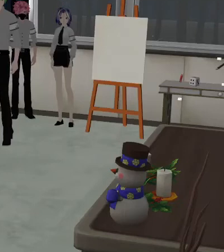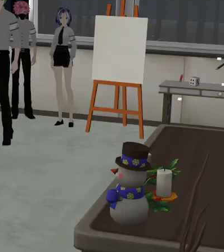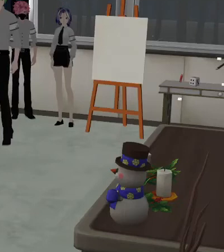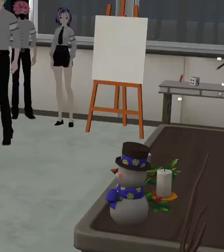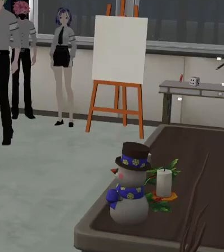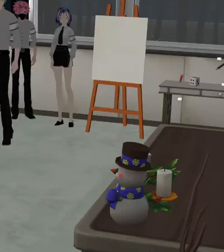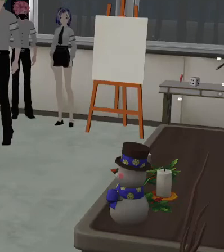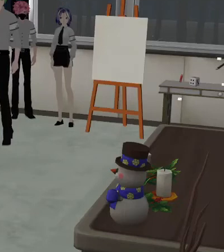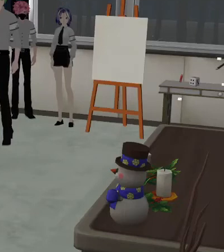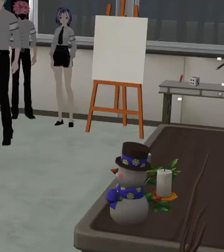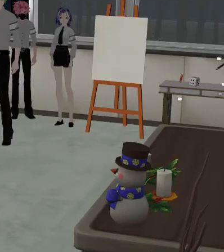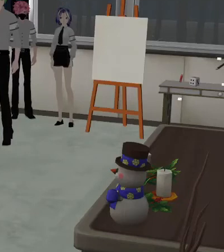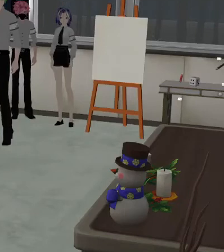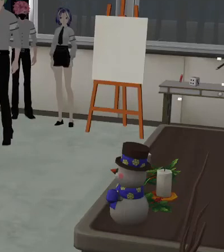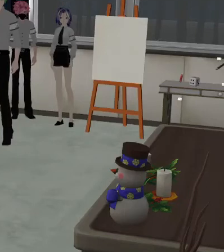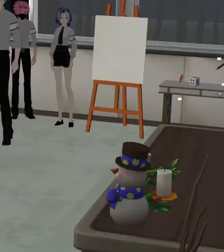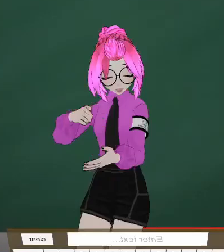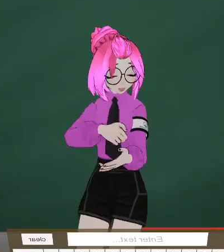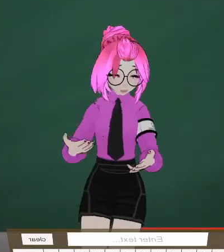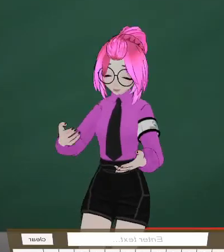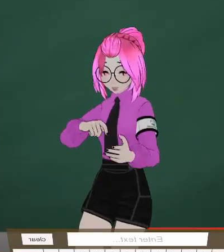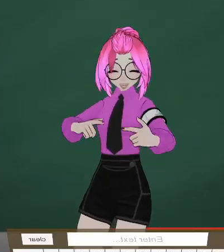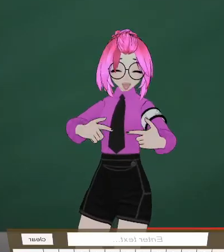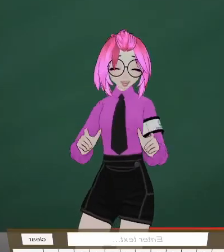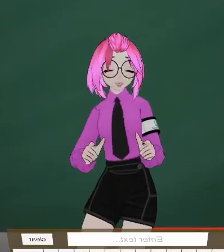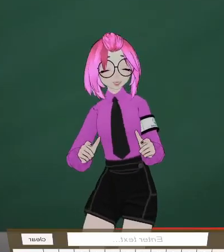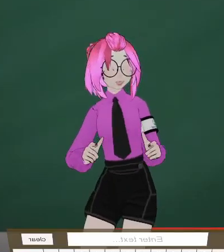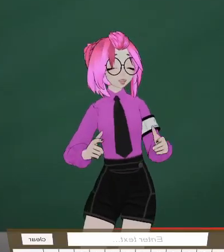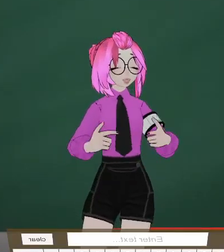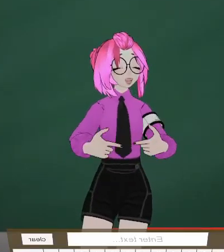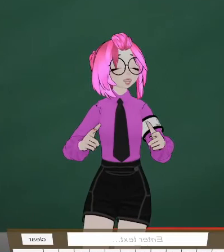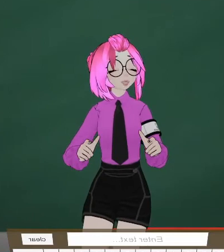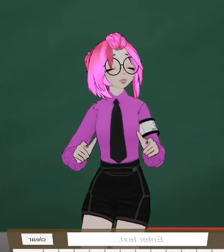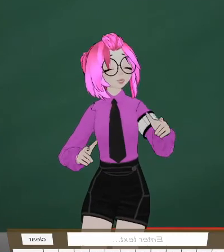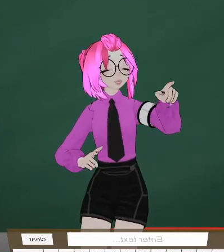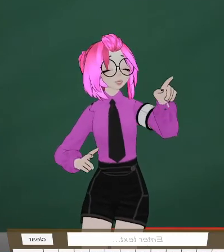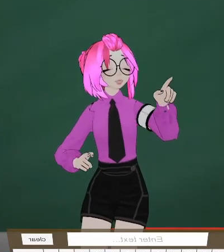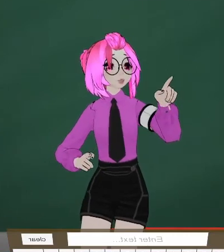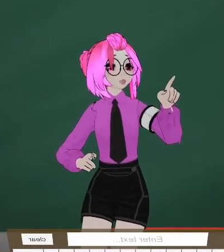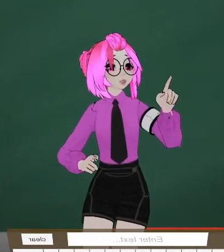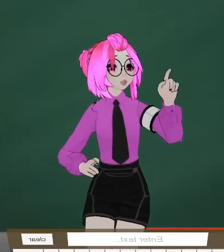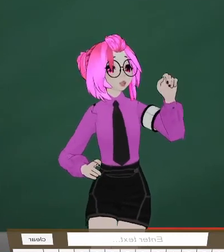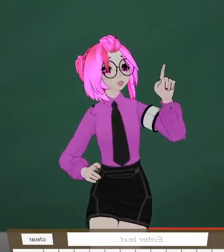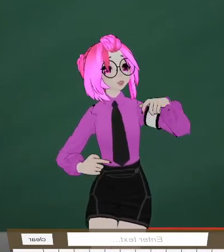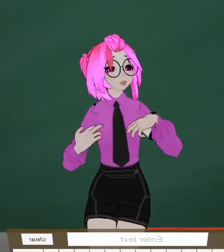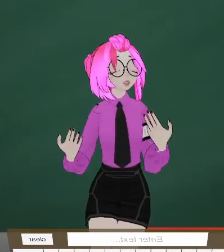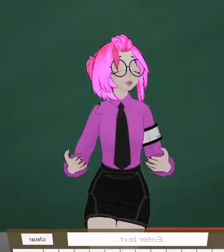plate plate put all the cookies loaded on the plate razzy you have a question what's up